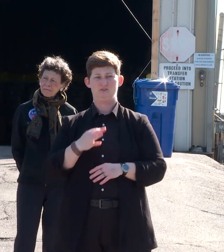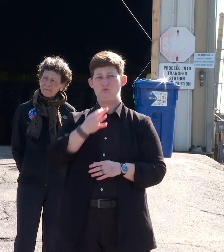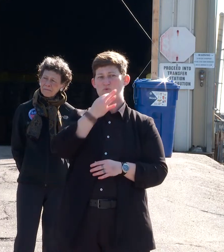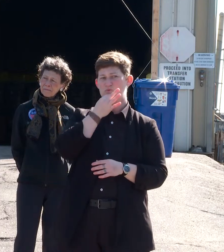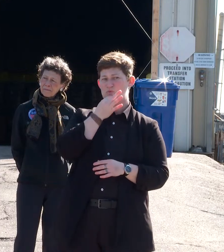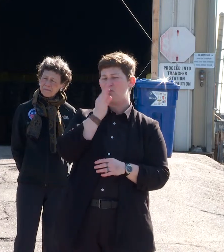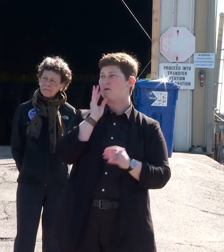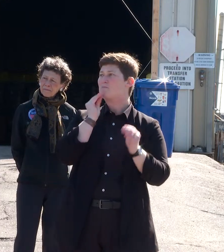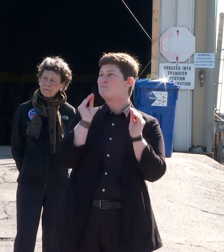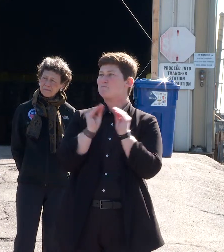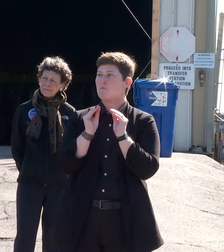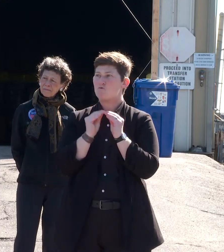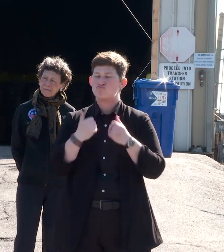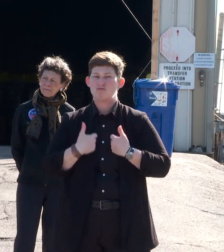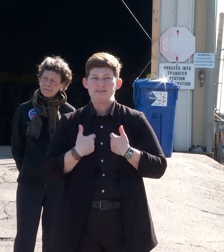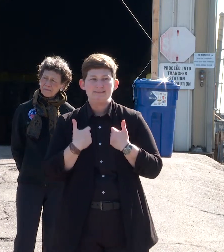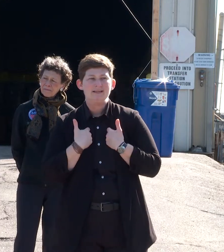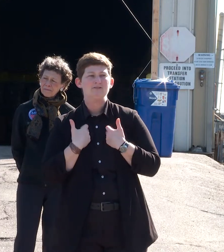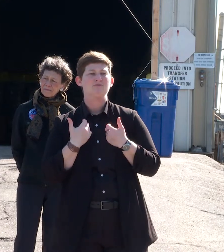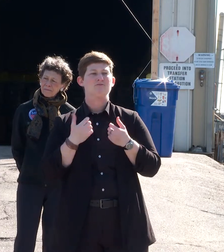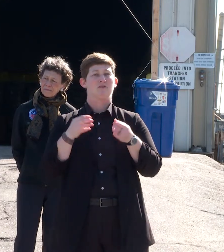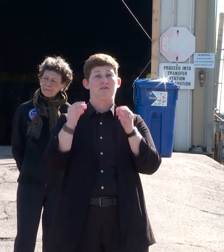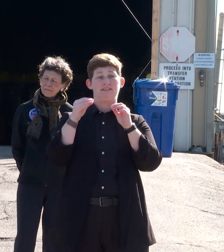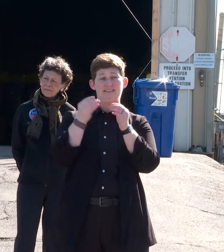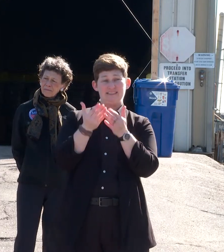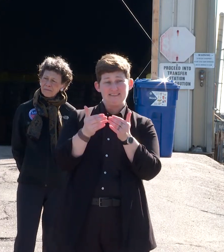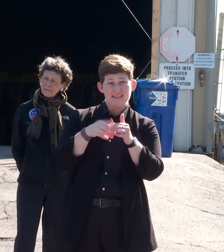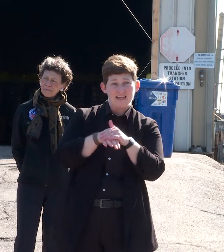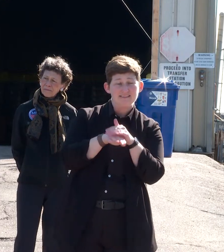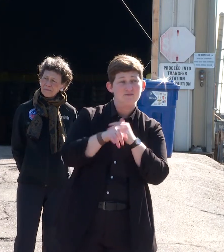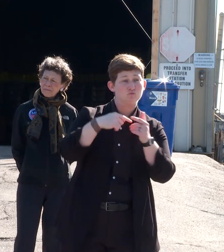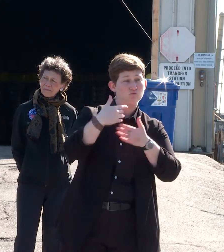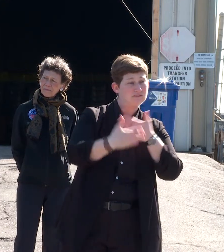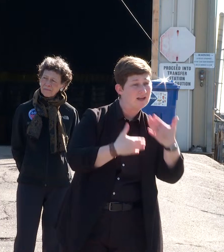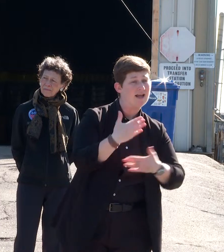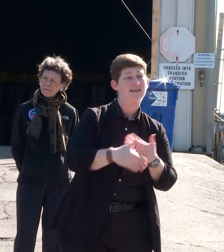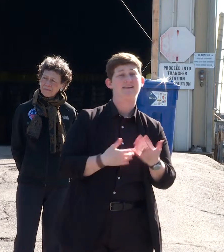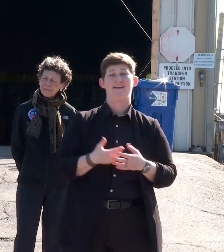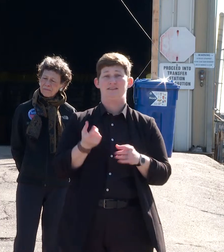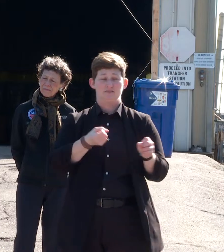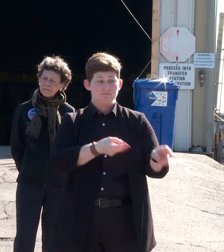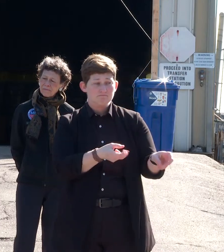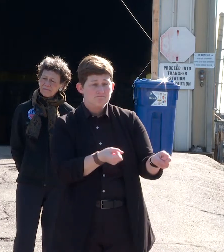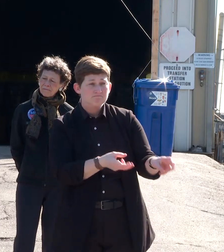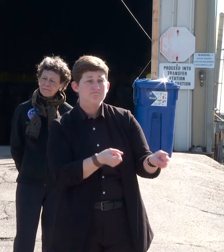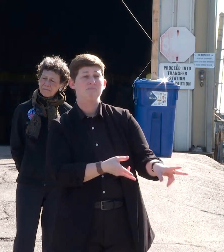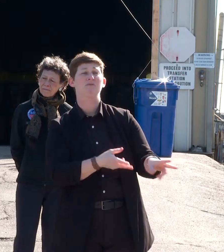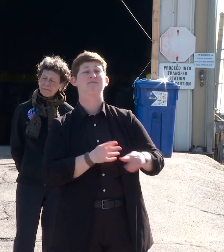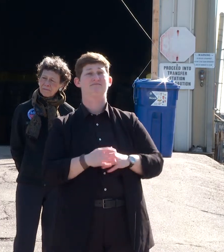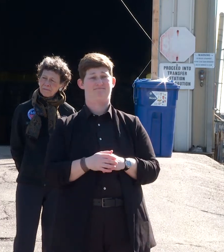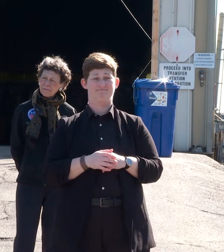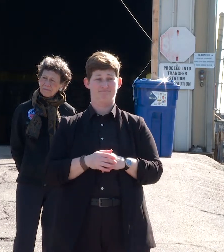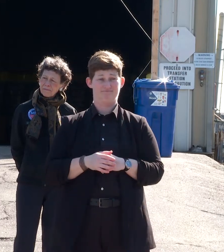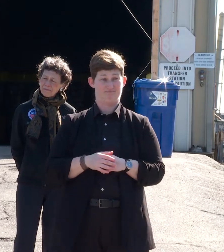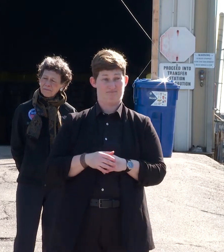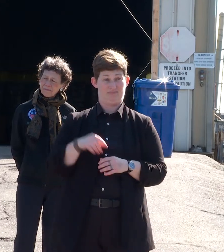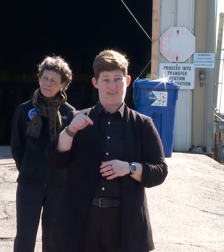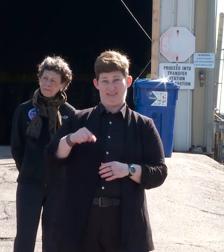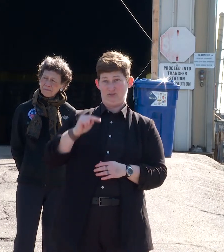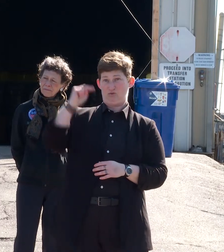It's got easy access for recycling and disposal, and it's really the first of its kind in this community here, and this is North